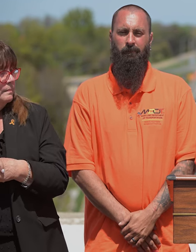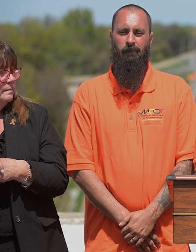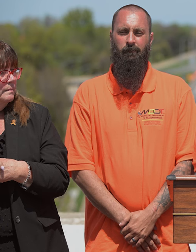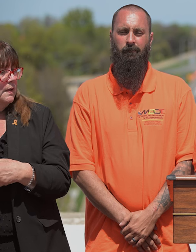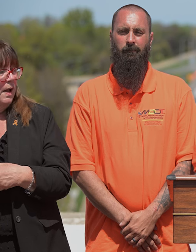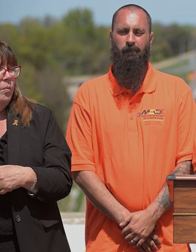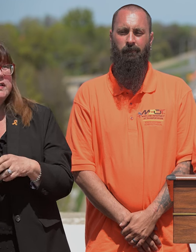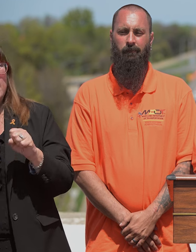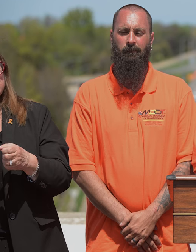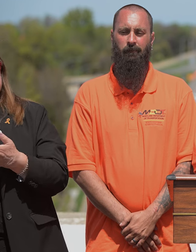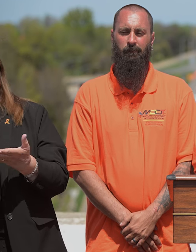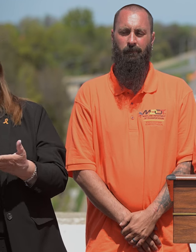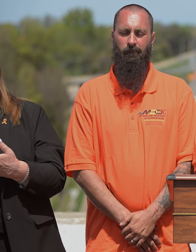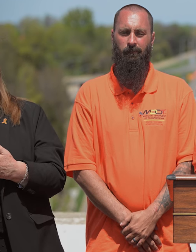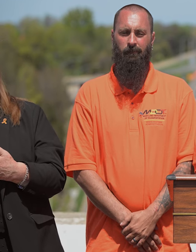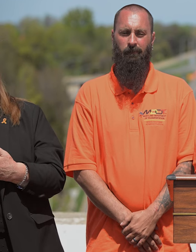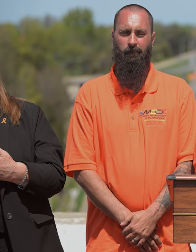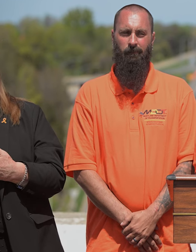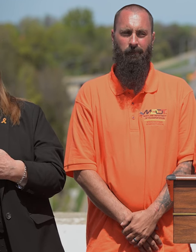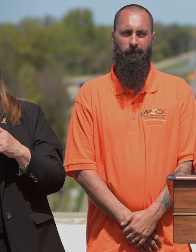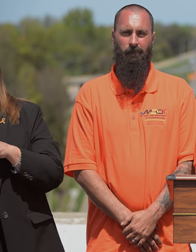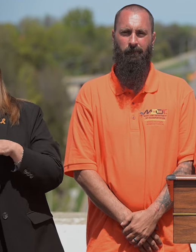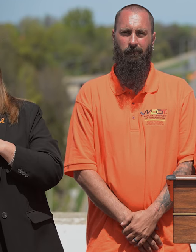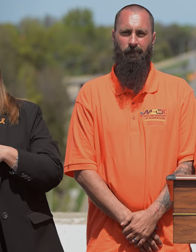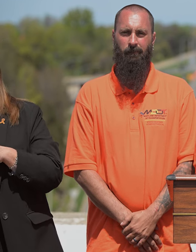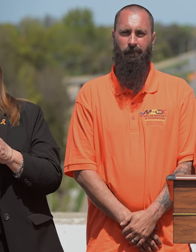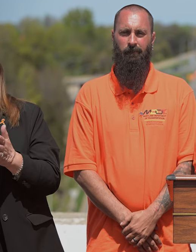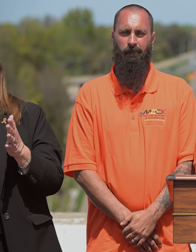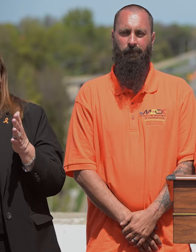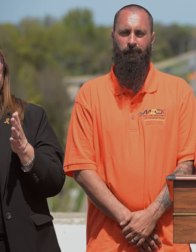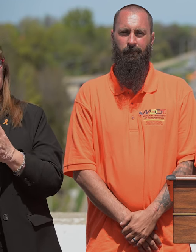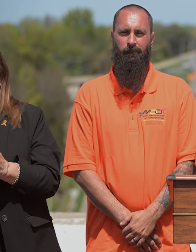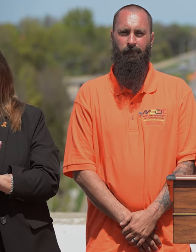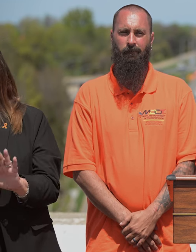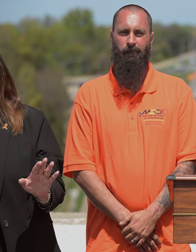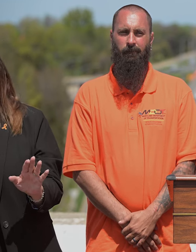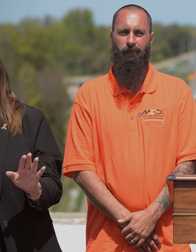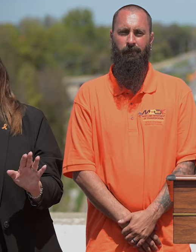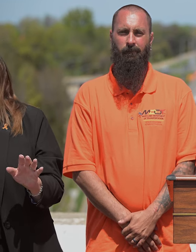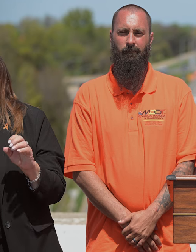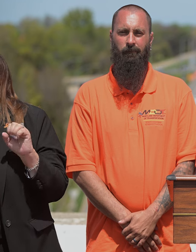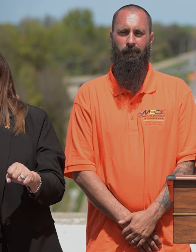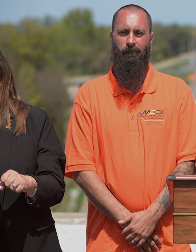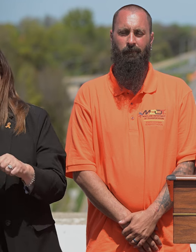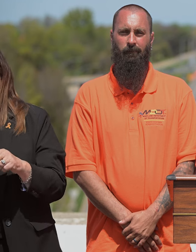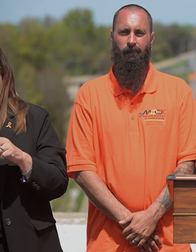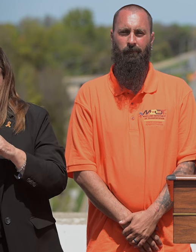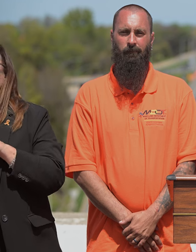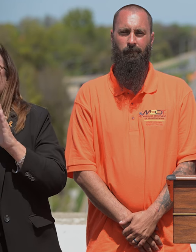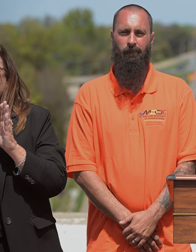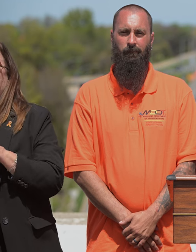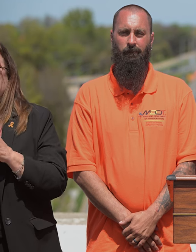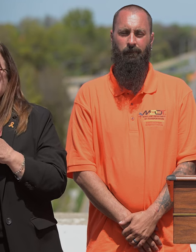I wish I could stand here and say this kind of danger is rare, but it's not. In fact, I could spend the next hour telling you